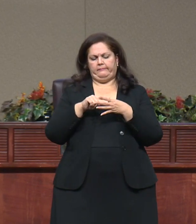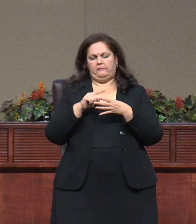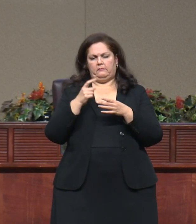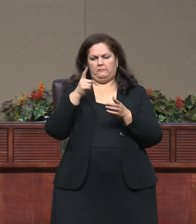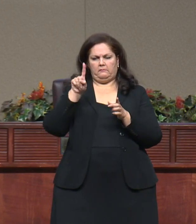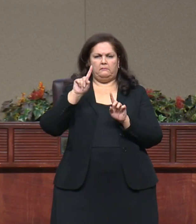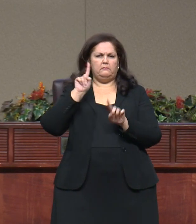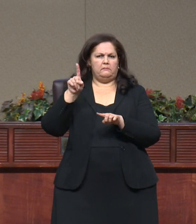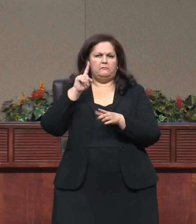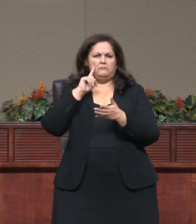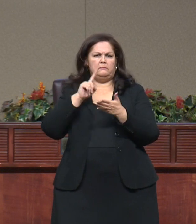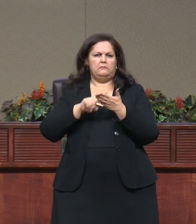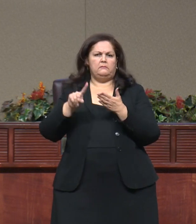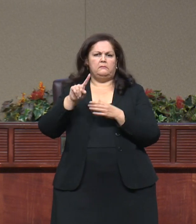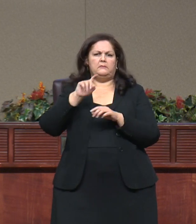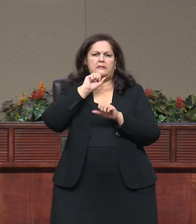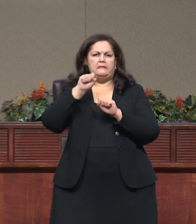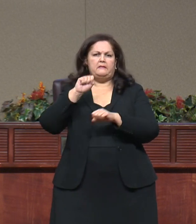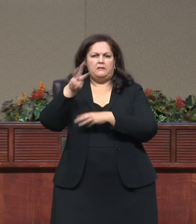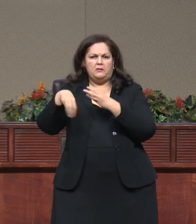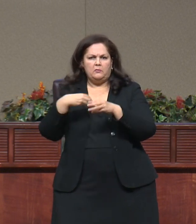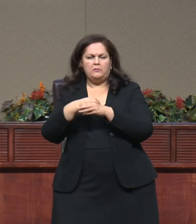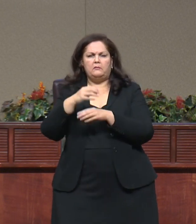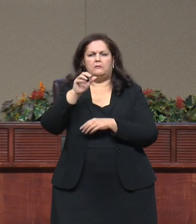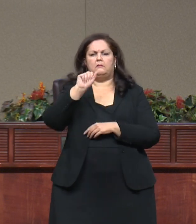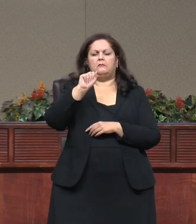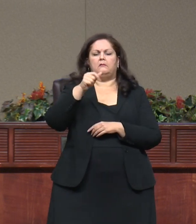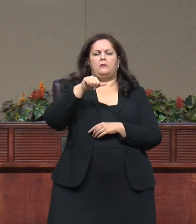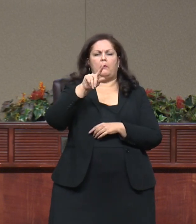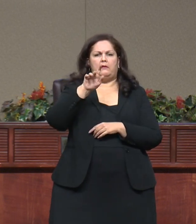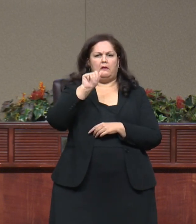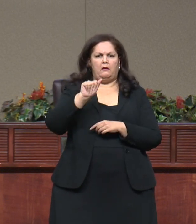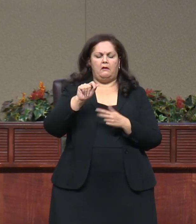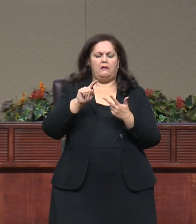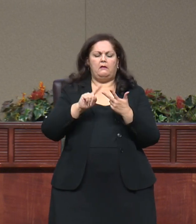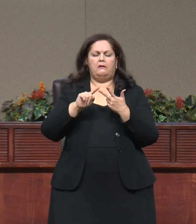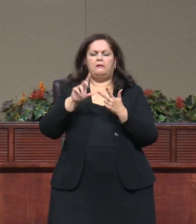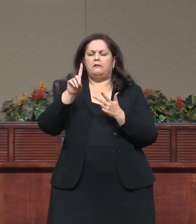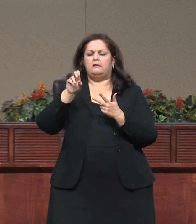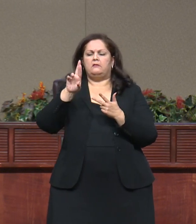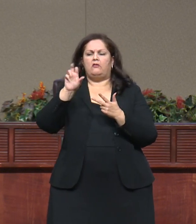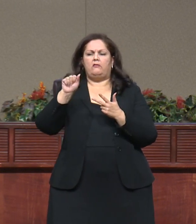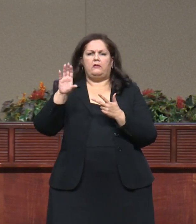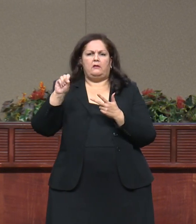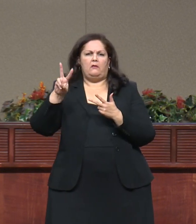inspected SeaWorld, Aquatica, and Discovery Cove, and